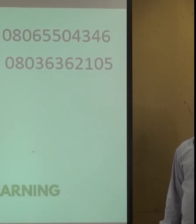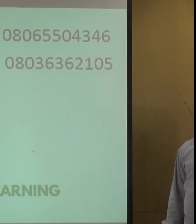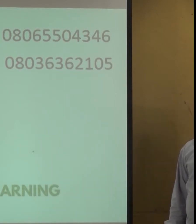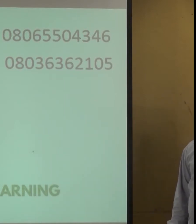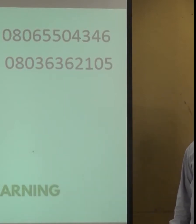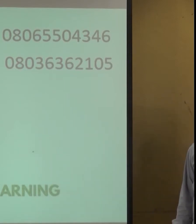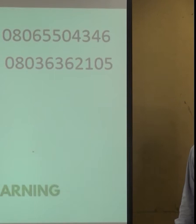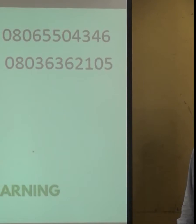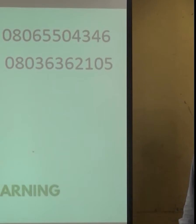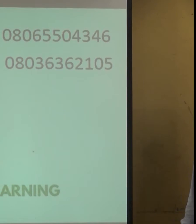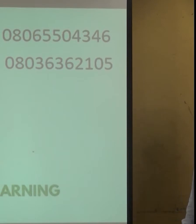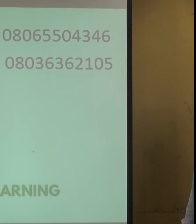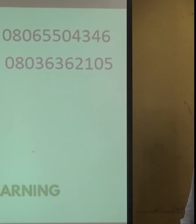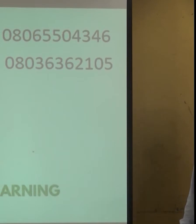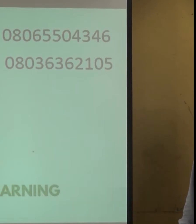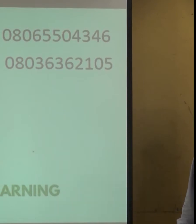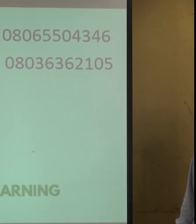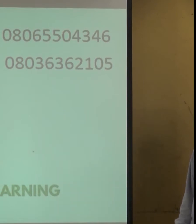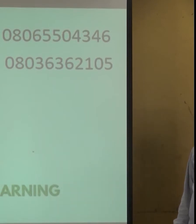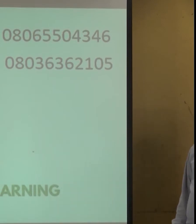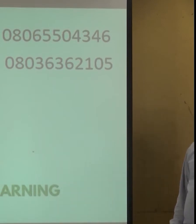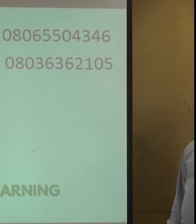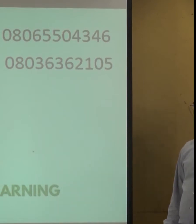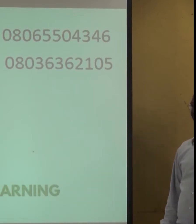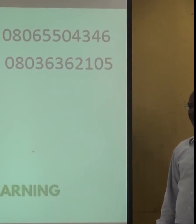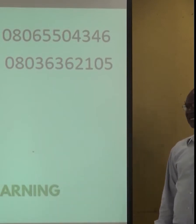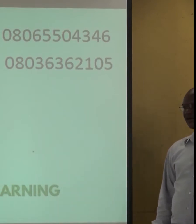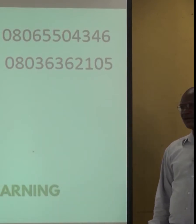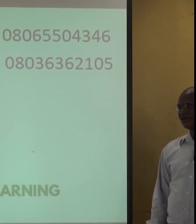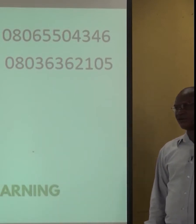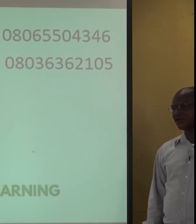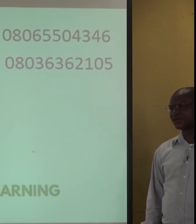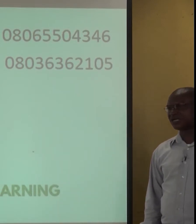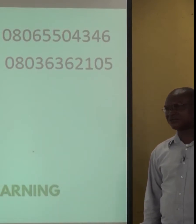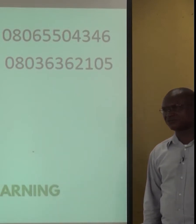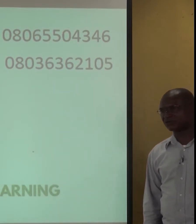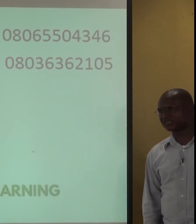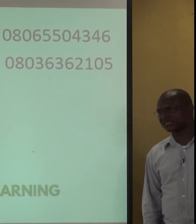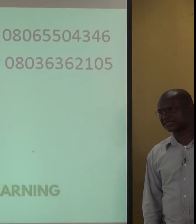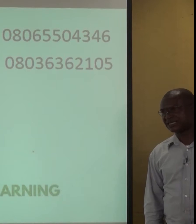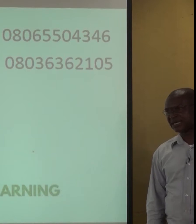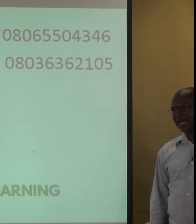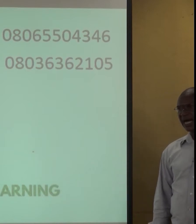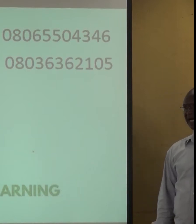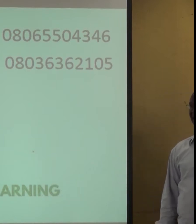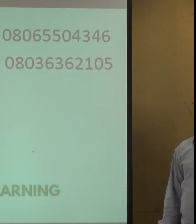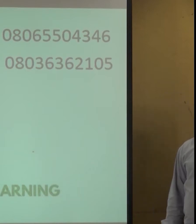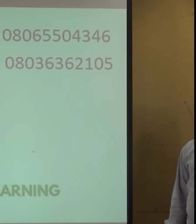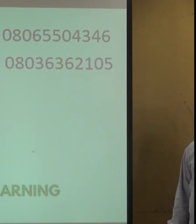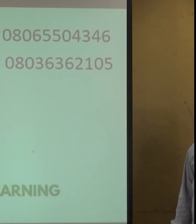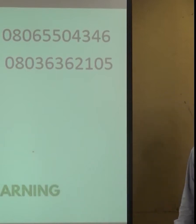4346. Hassan Buki 080 6550 4346.